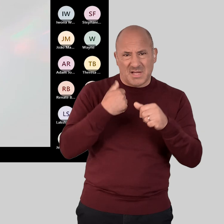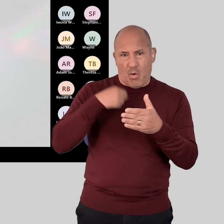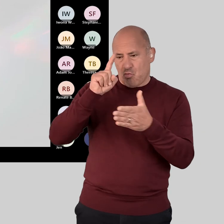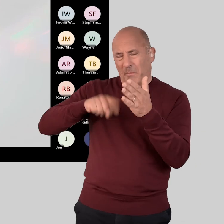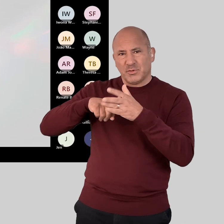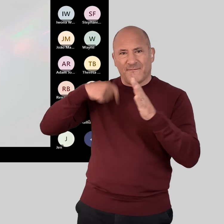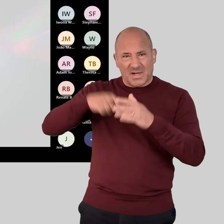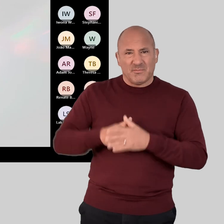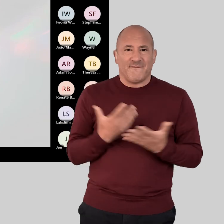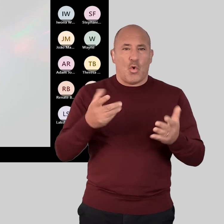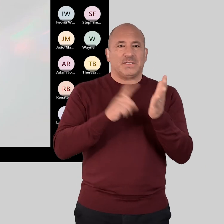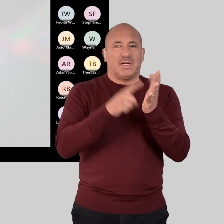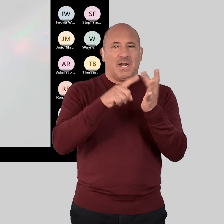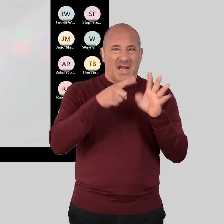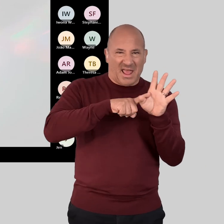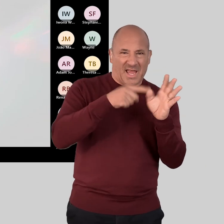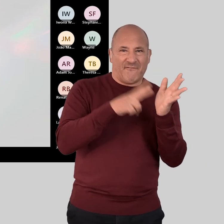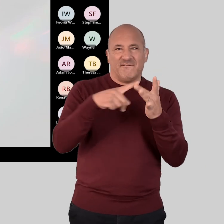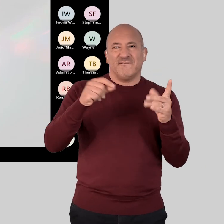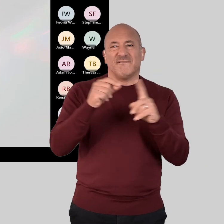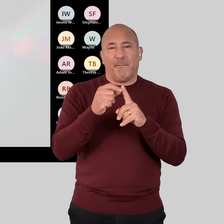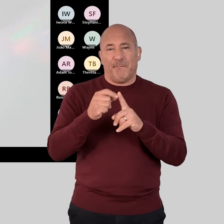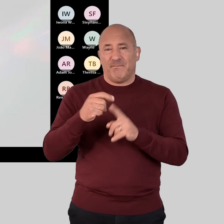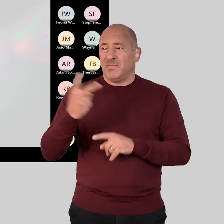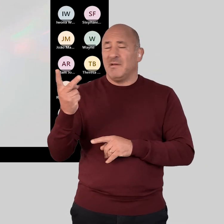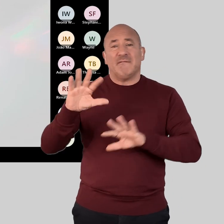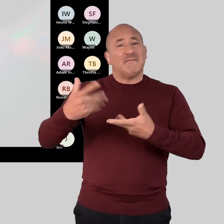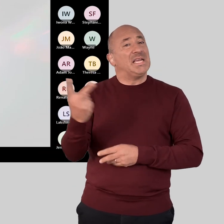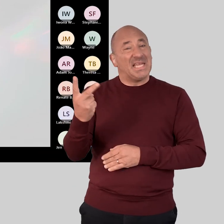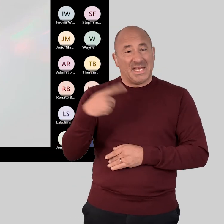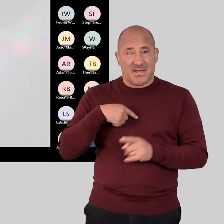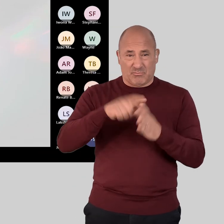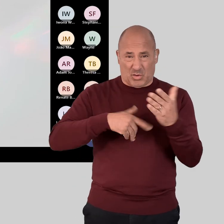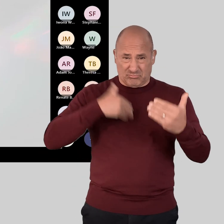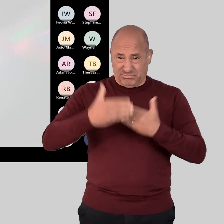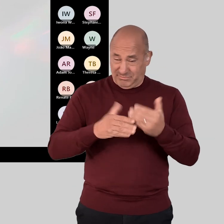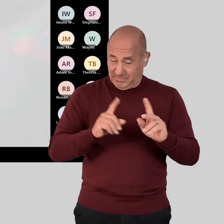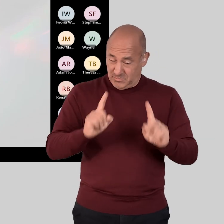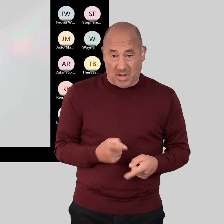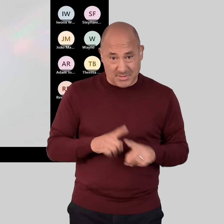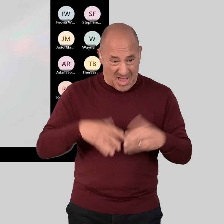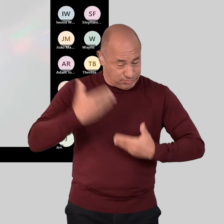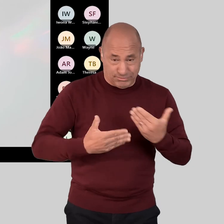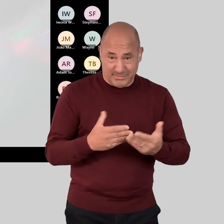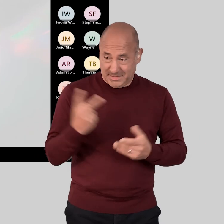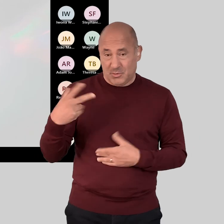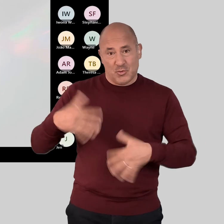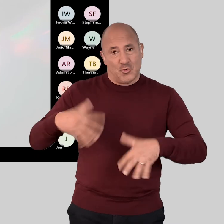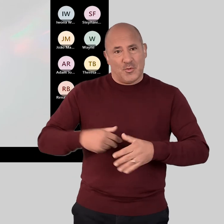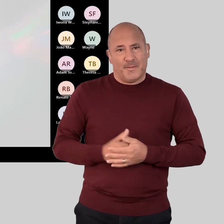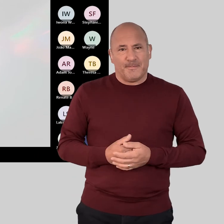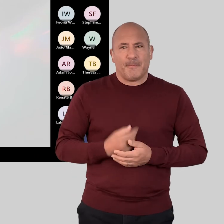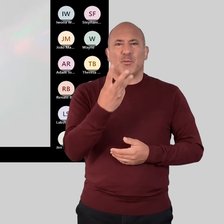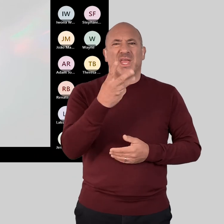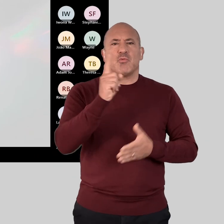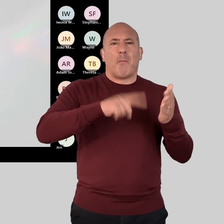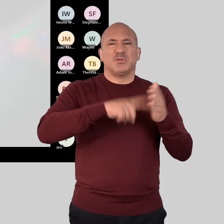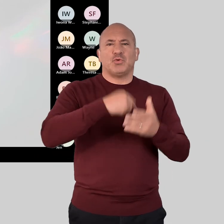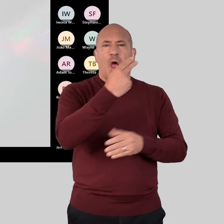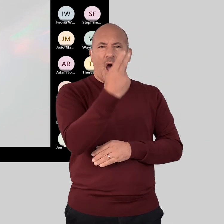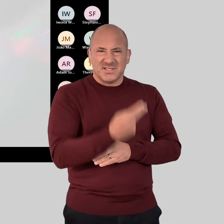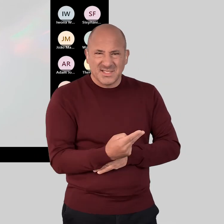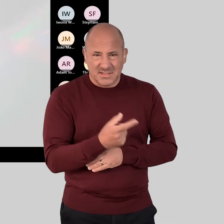films. Of course, Lillian Vipp, without whom none of the project would have really happened in the way that it's happened. The